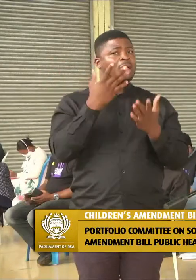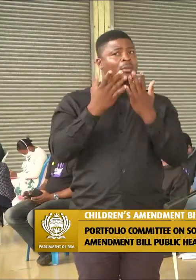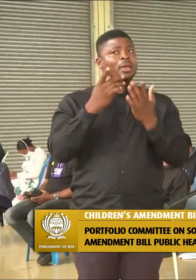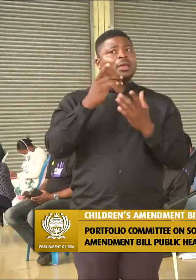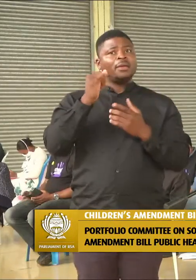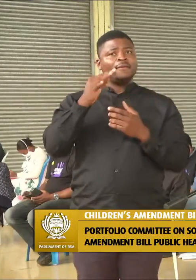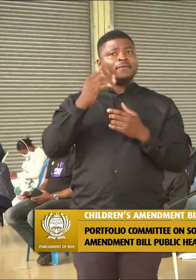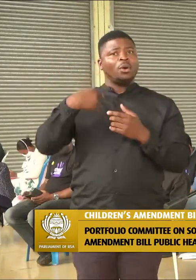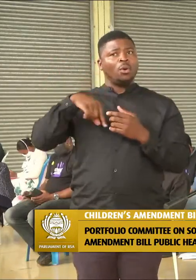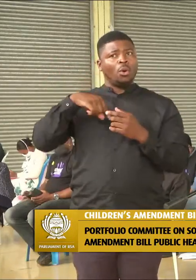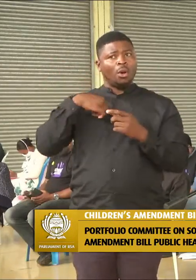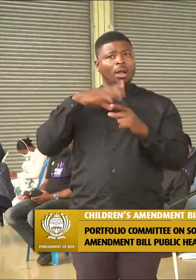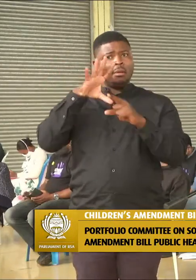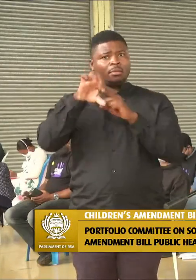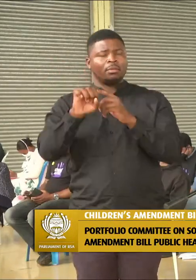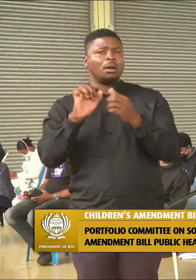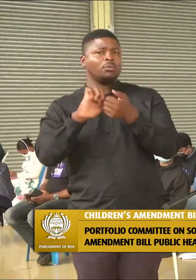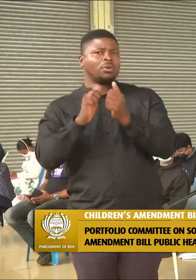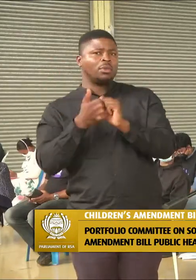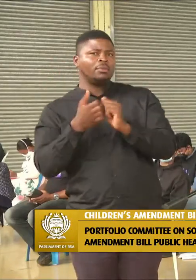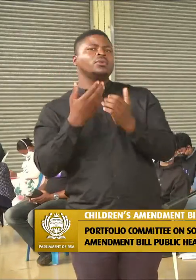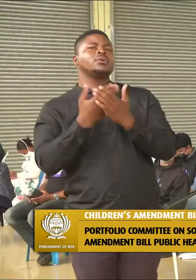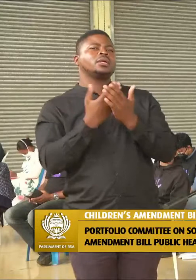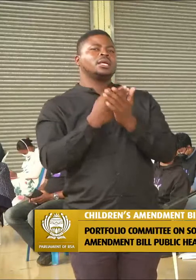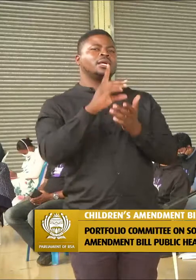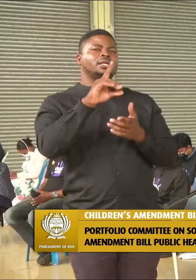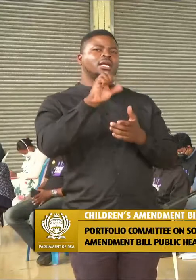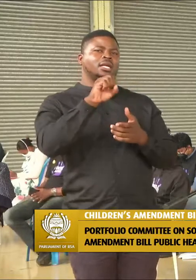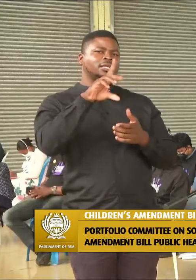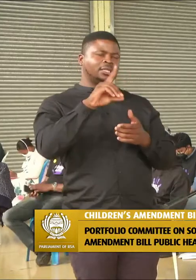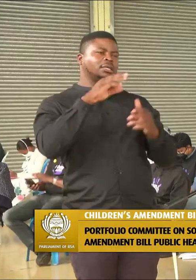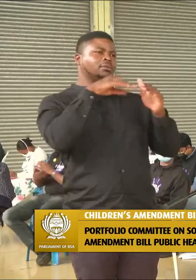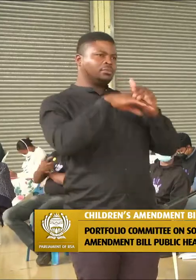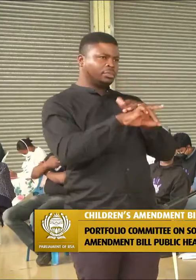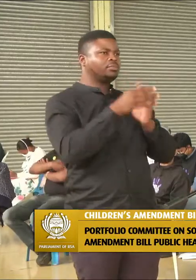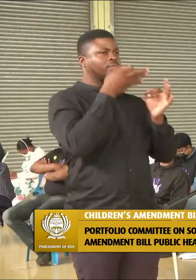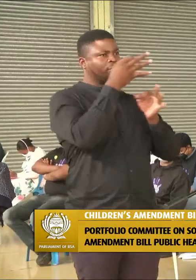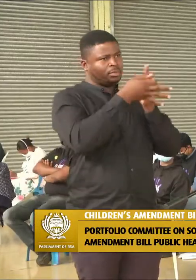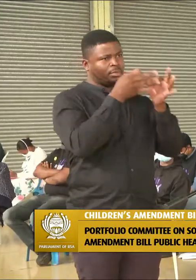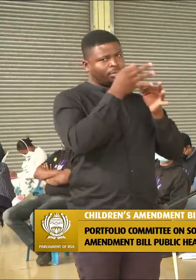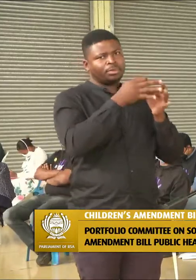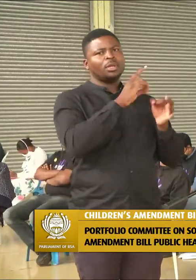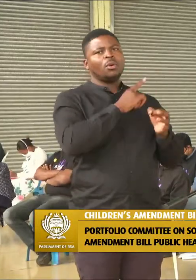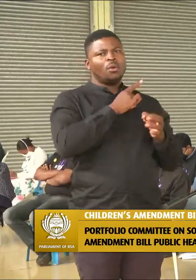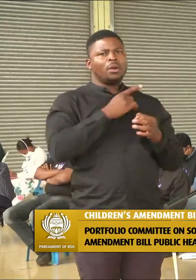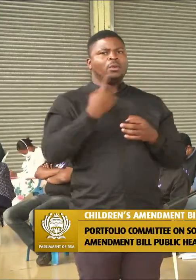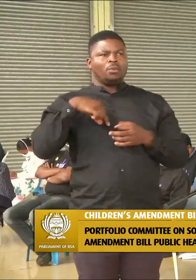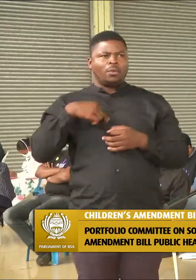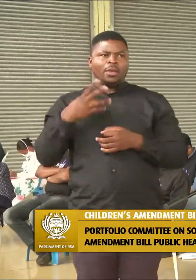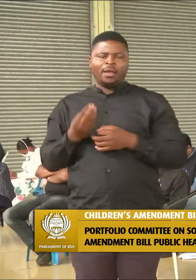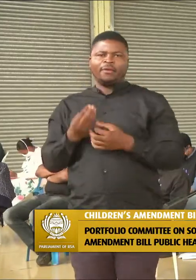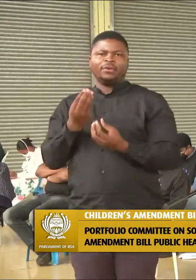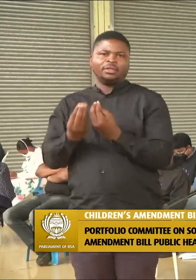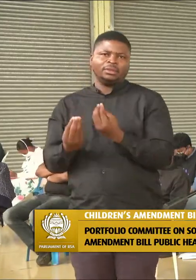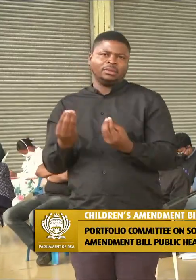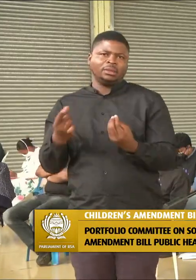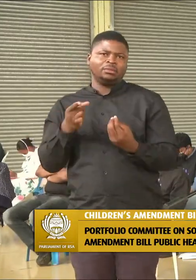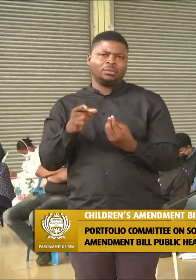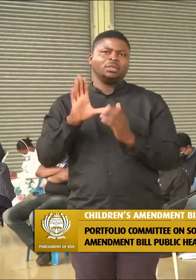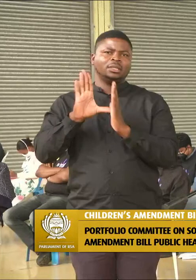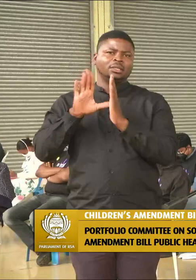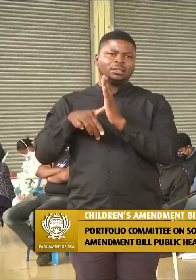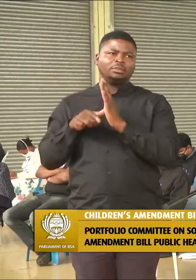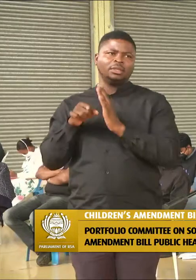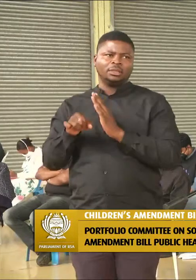problem you have to go to DSD ema officeini uyosho ukuthi kunenkinga ethize ngengane. Therefore okunye ke futhi